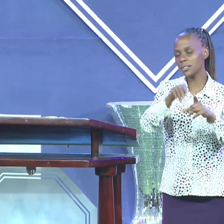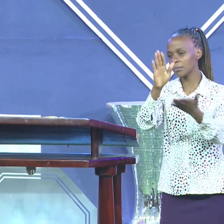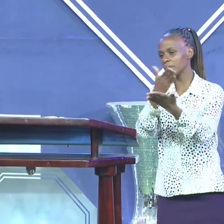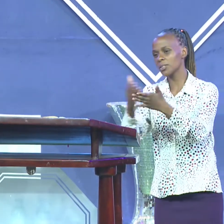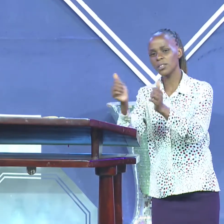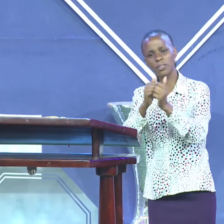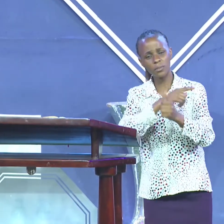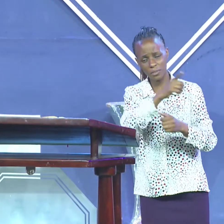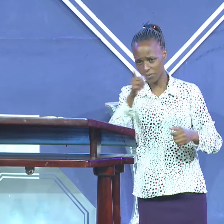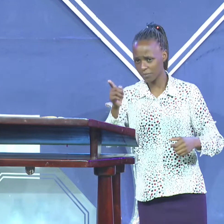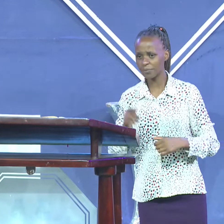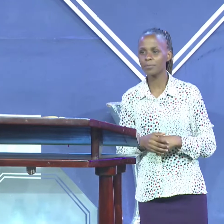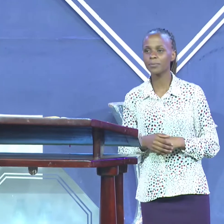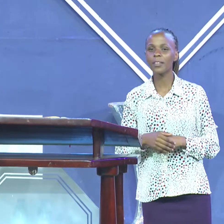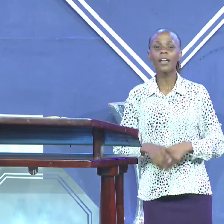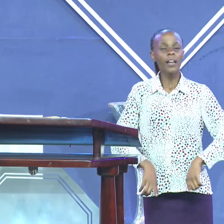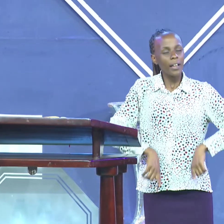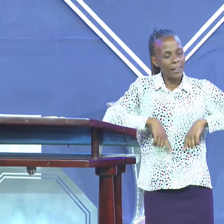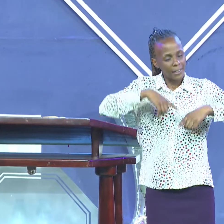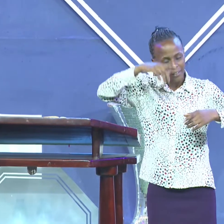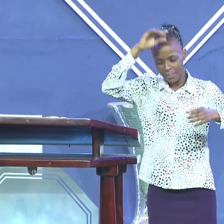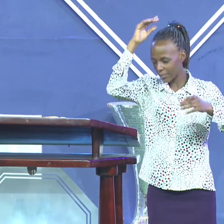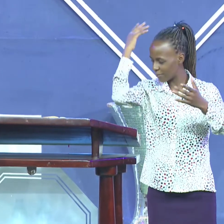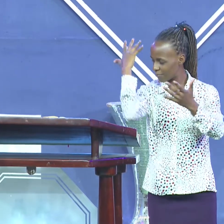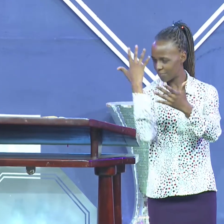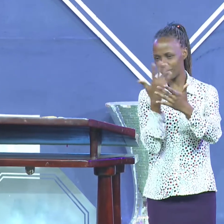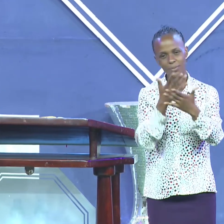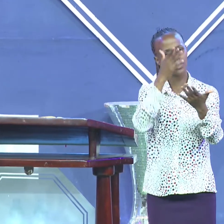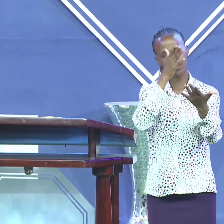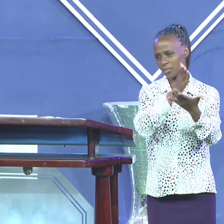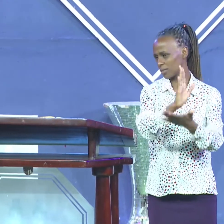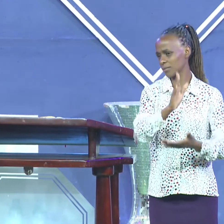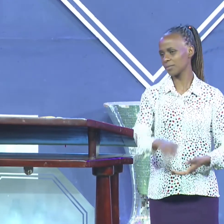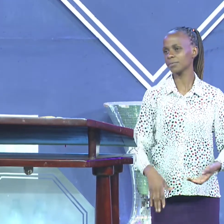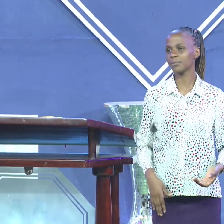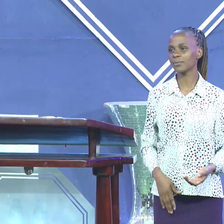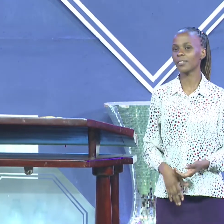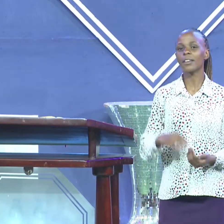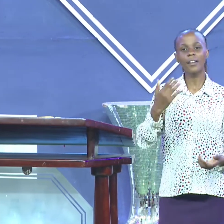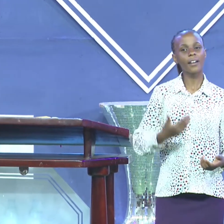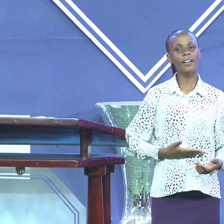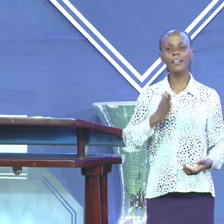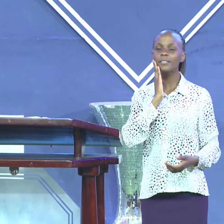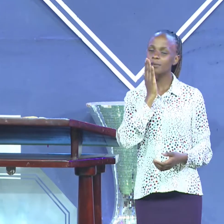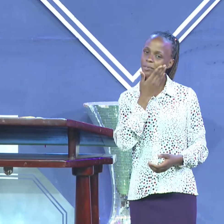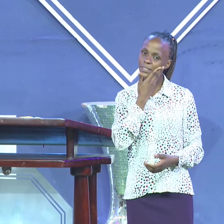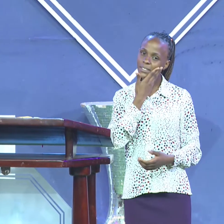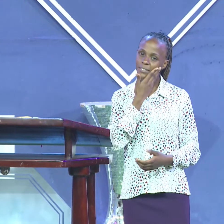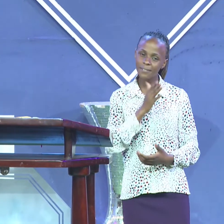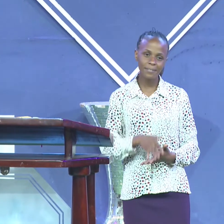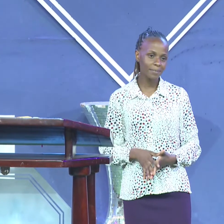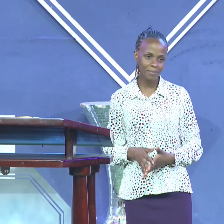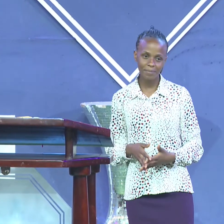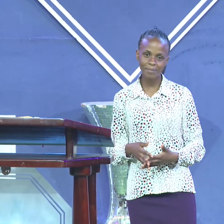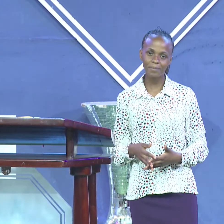food, and they give you a piece and you eat. Life was a life of a prison then. Have mercy on me